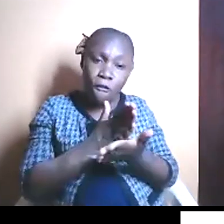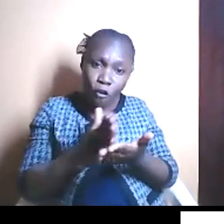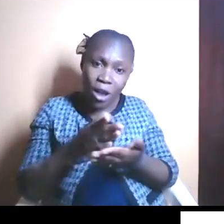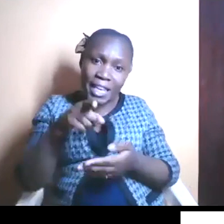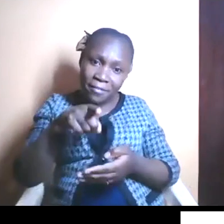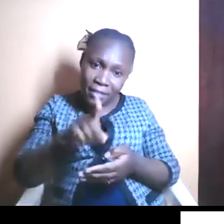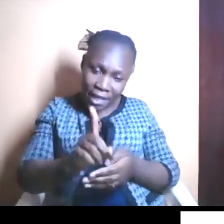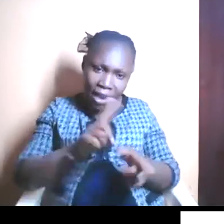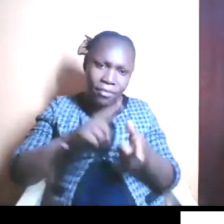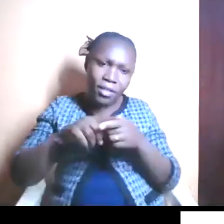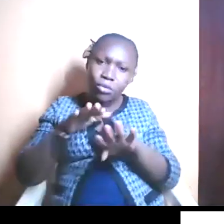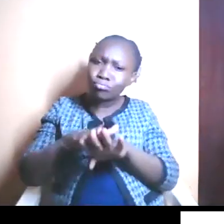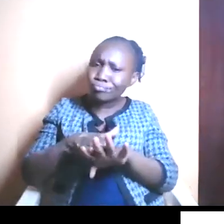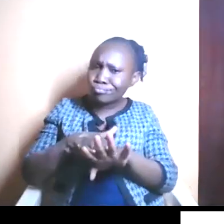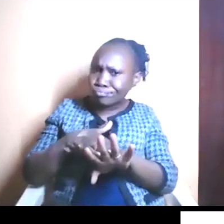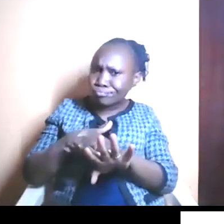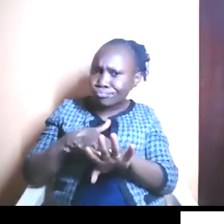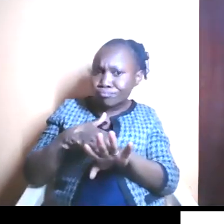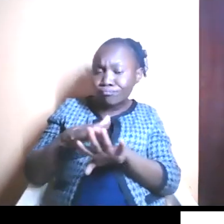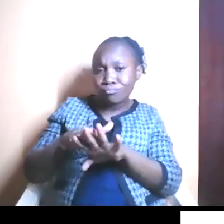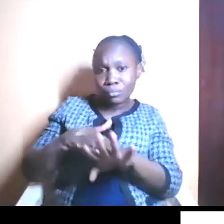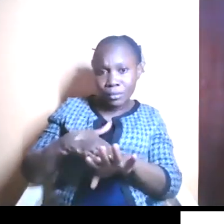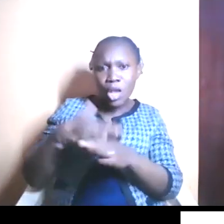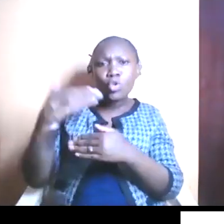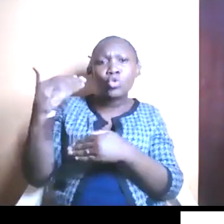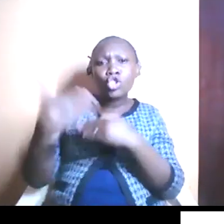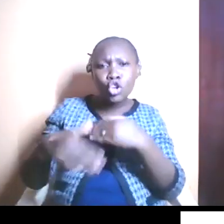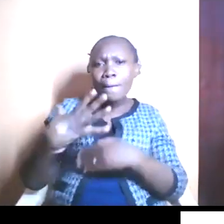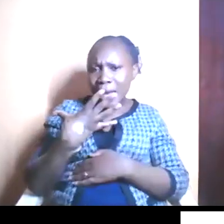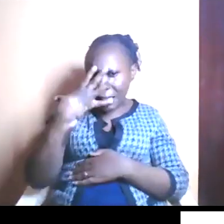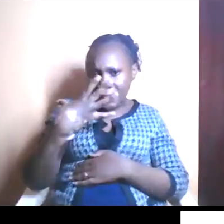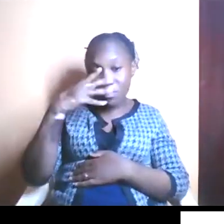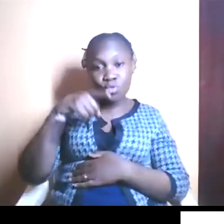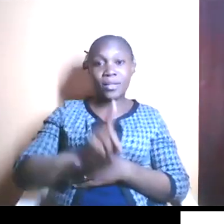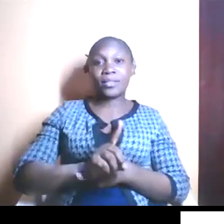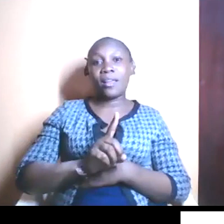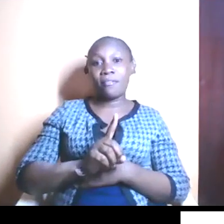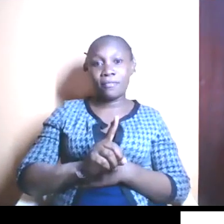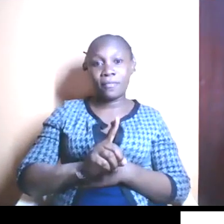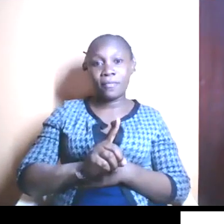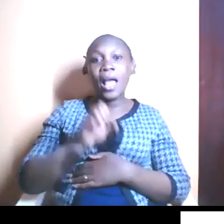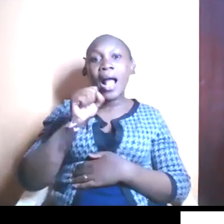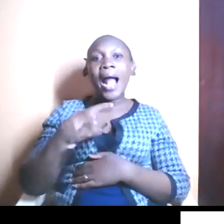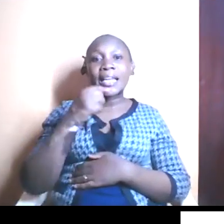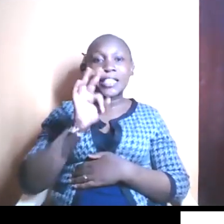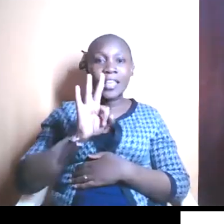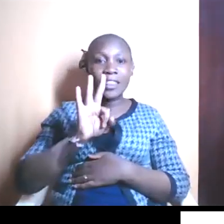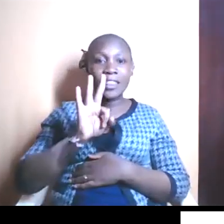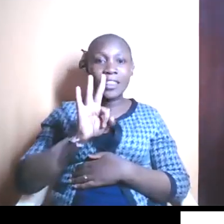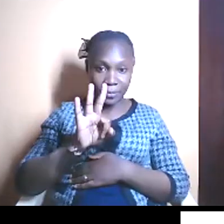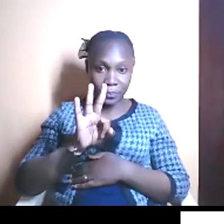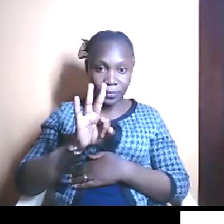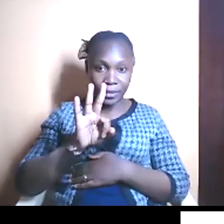slowing down and stopping shaming yourself is important. So I would say there are 3 steps